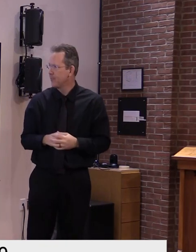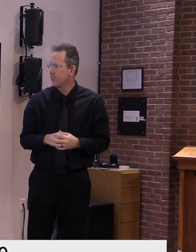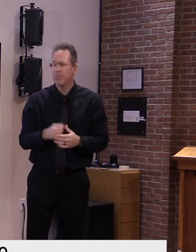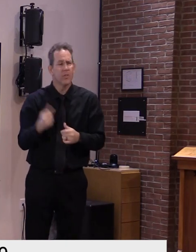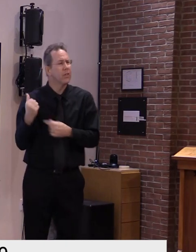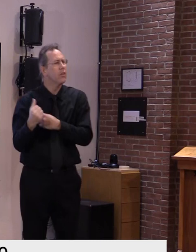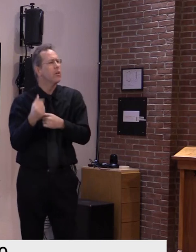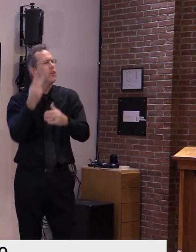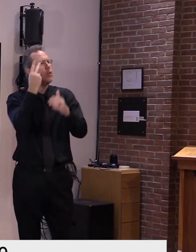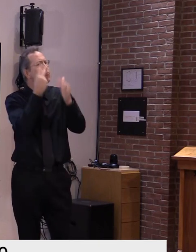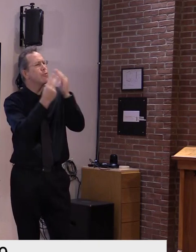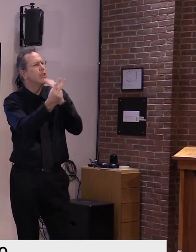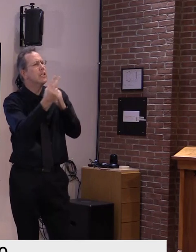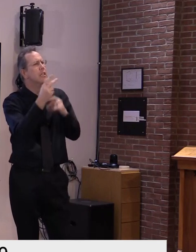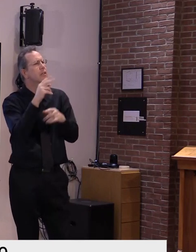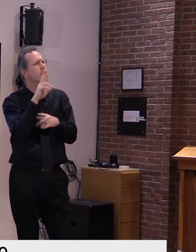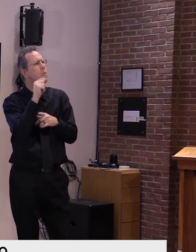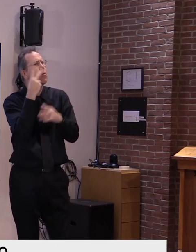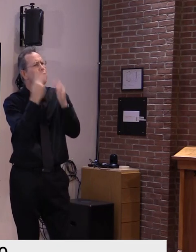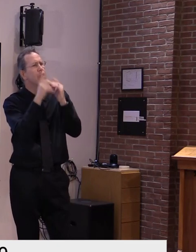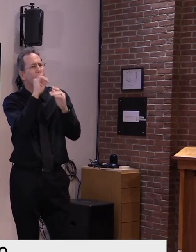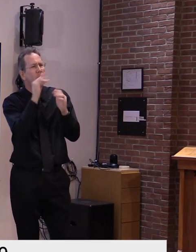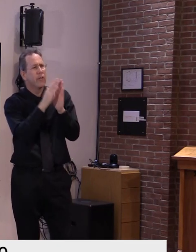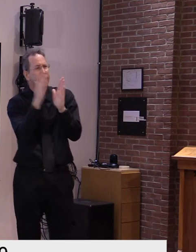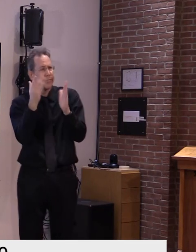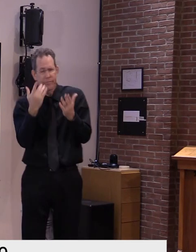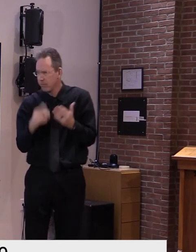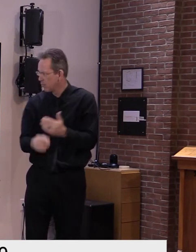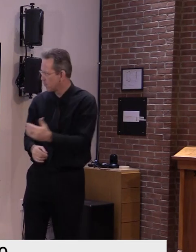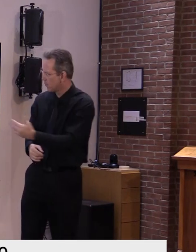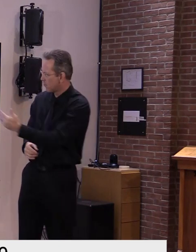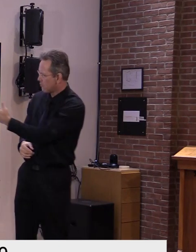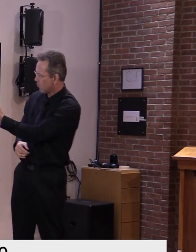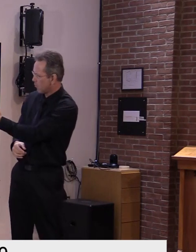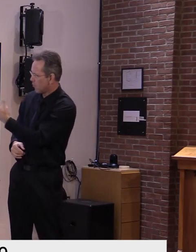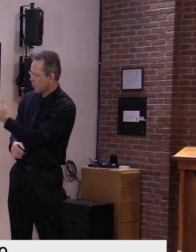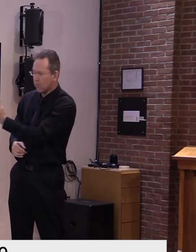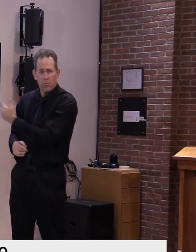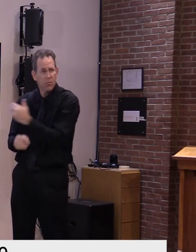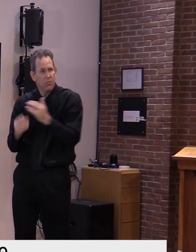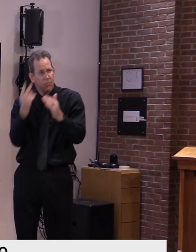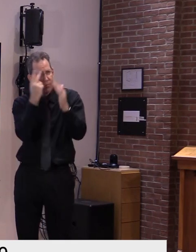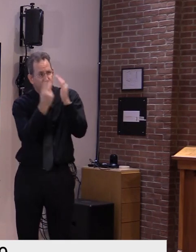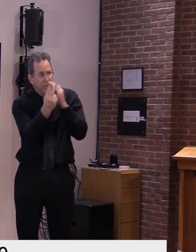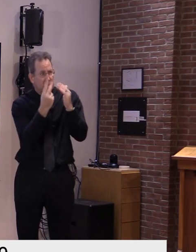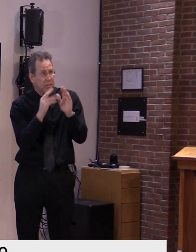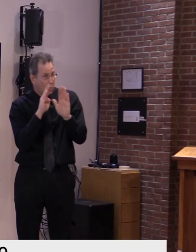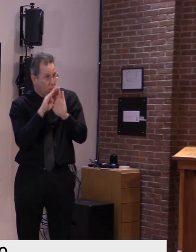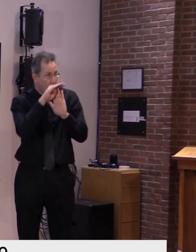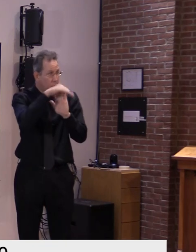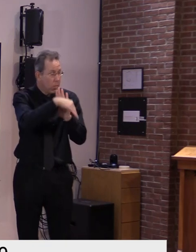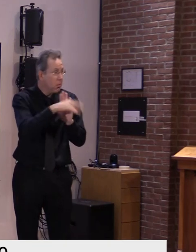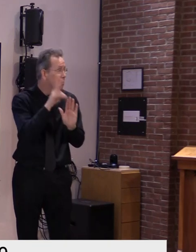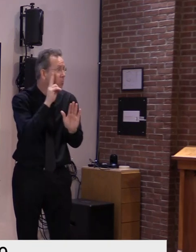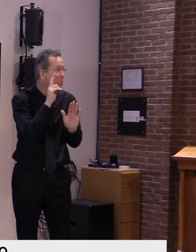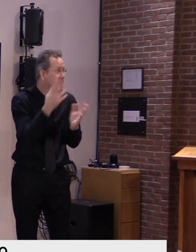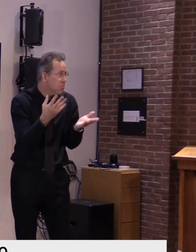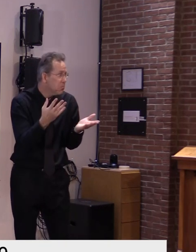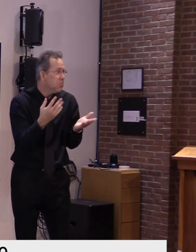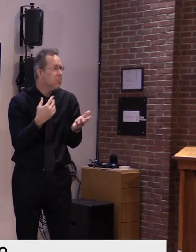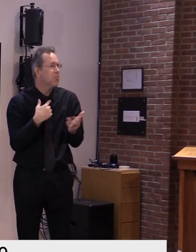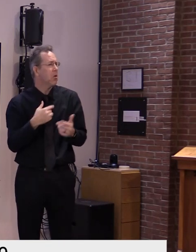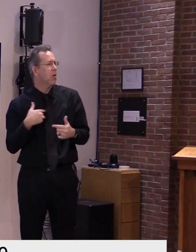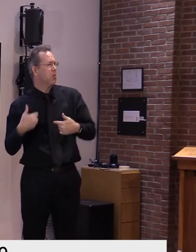first time in 2 weeks, but I still want to make a note of caution that we need more data from Thanksgiving to